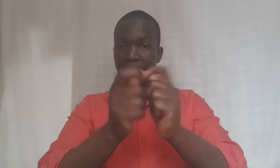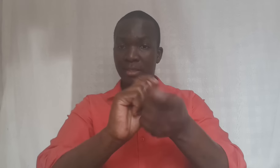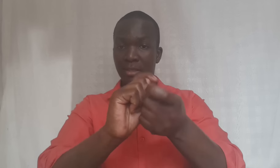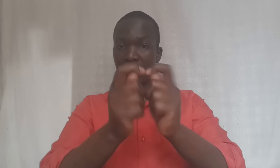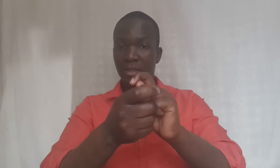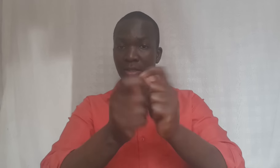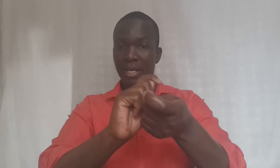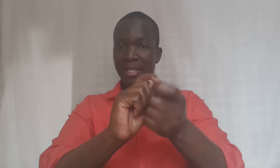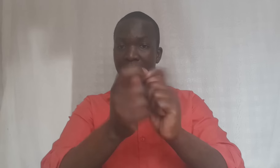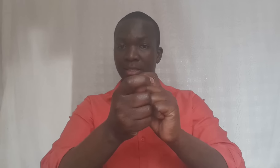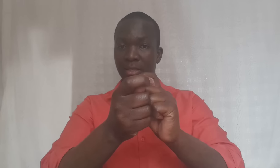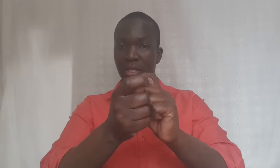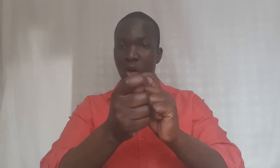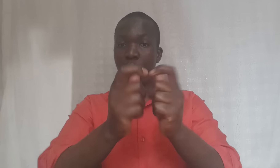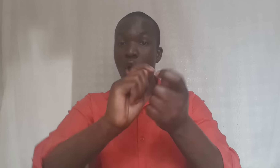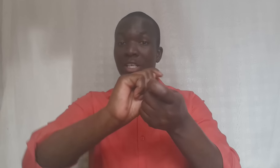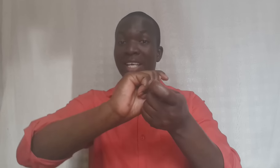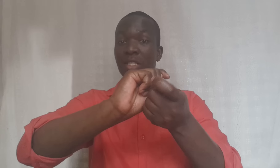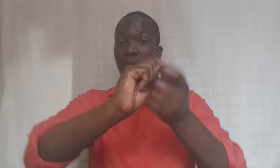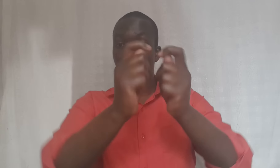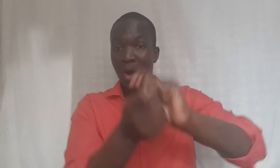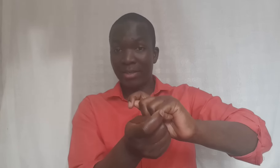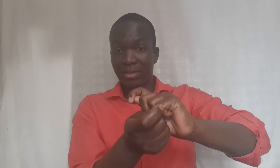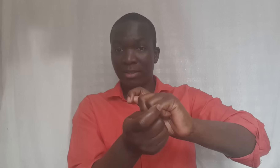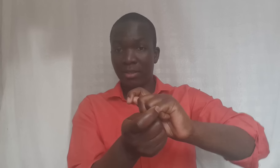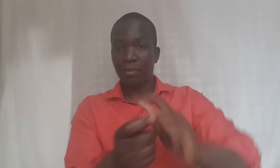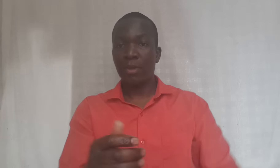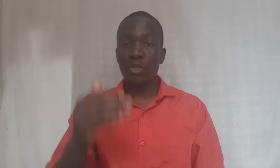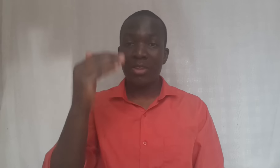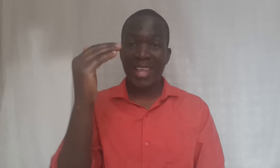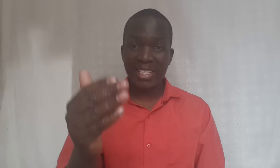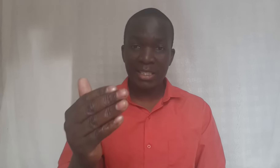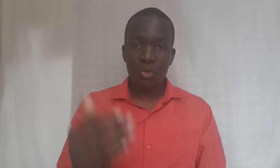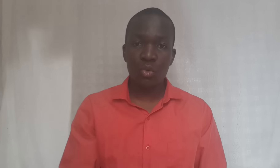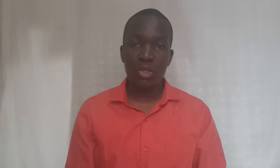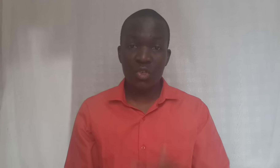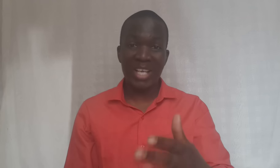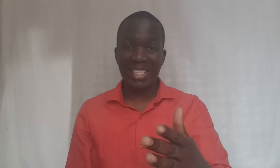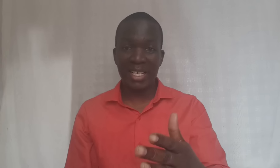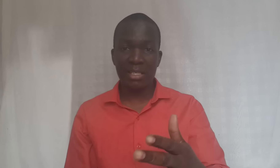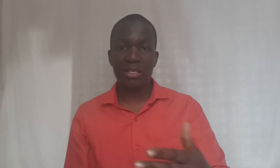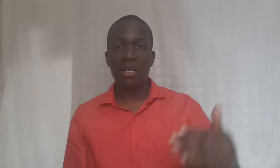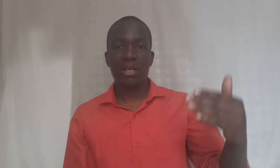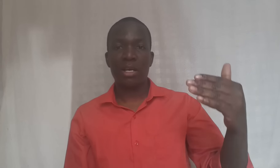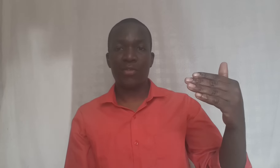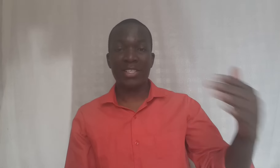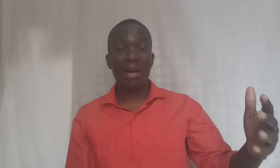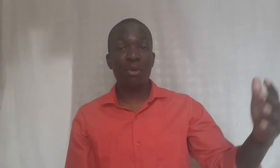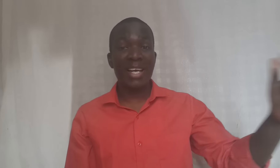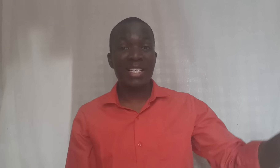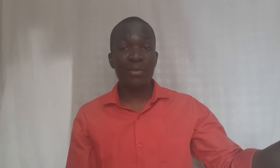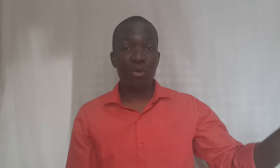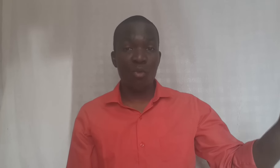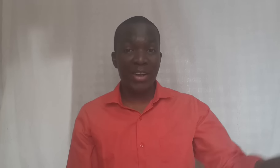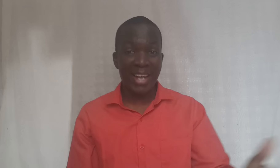this, or just once. So that is to translate. For example, writing from one